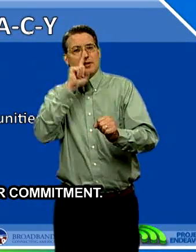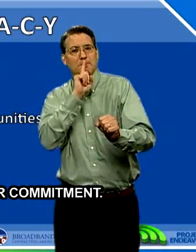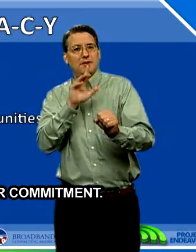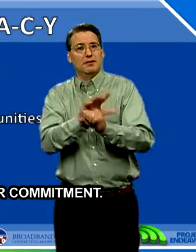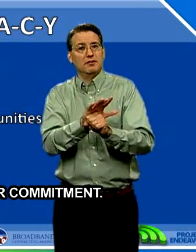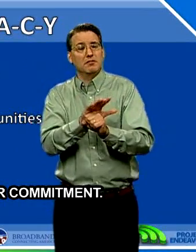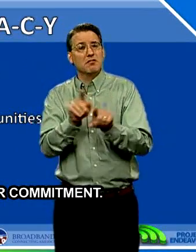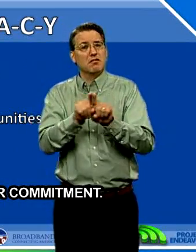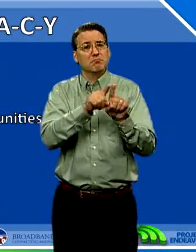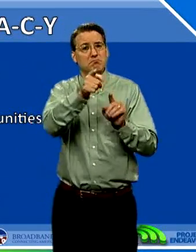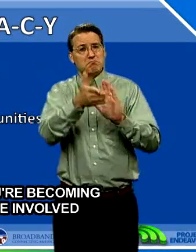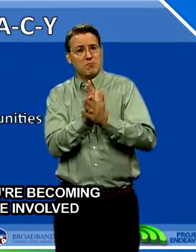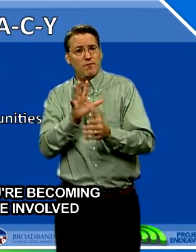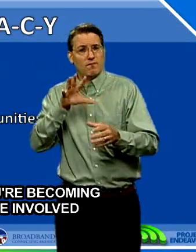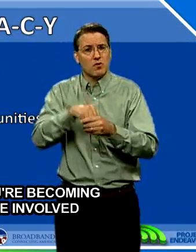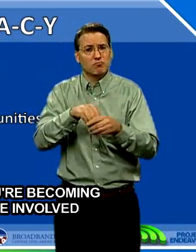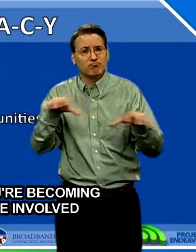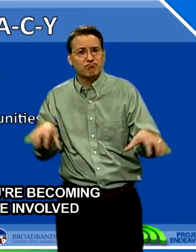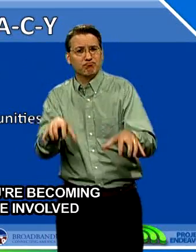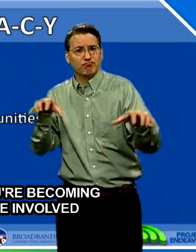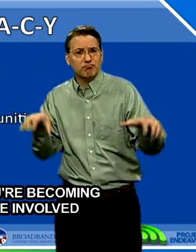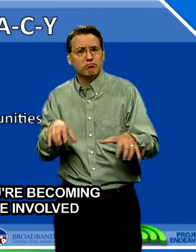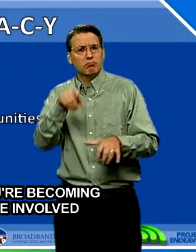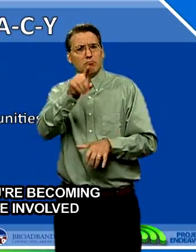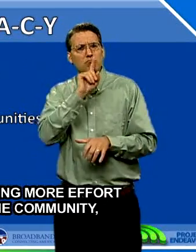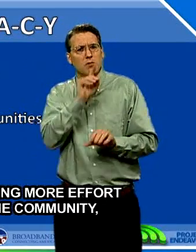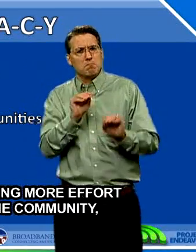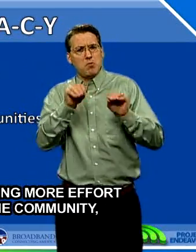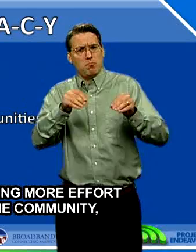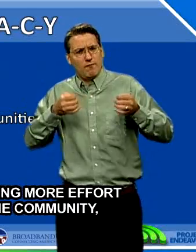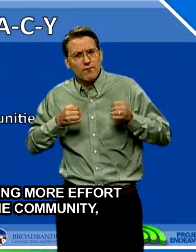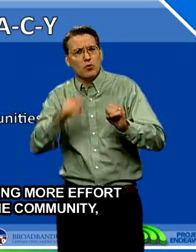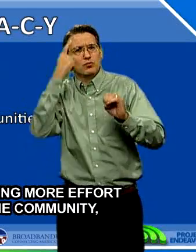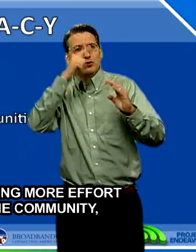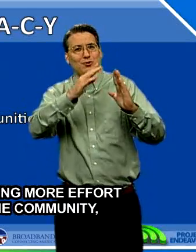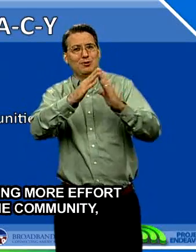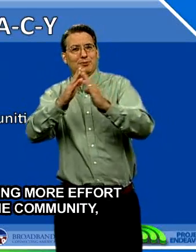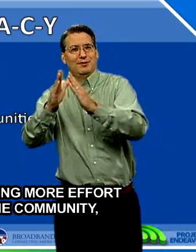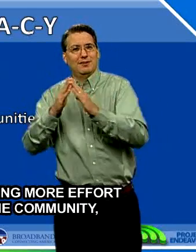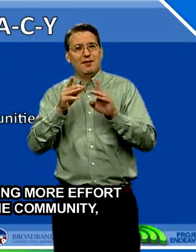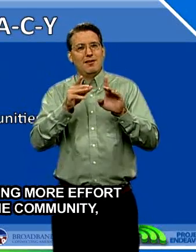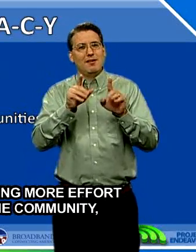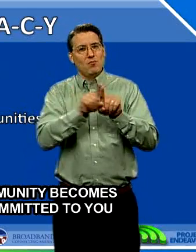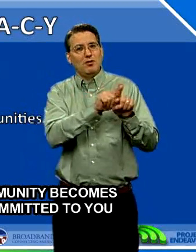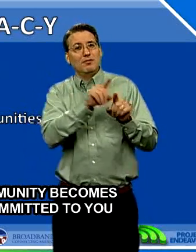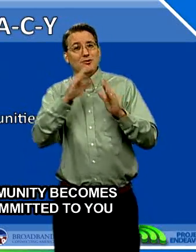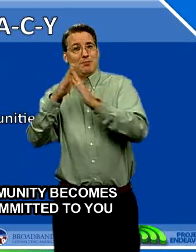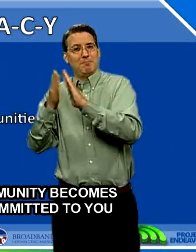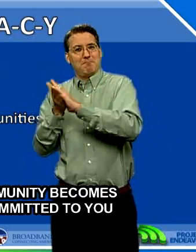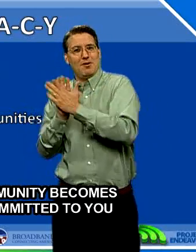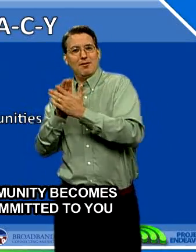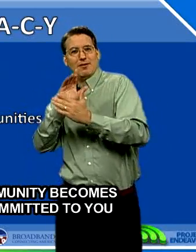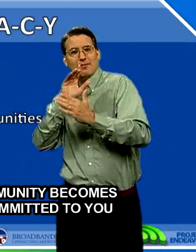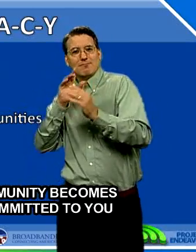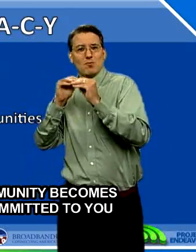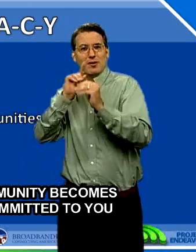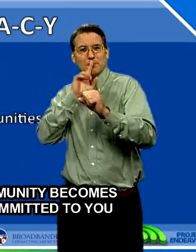for commitment. As you're becoming more involved and putting more effort into the community becomes more committed to